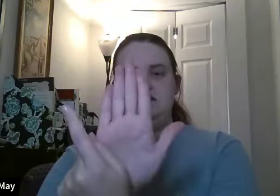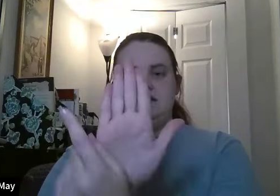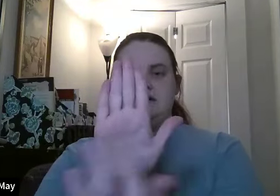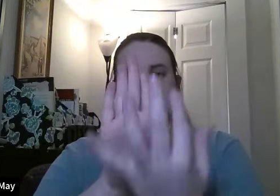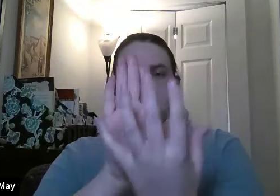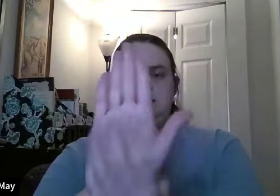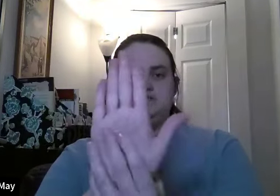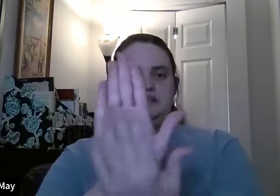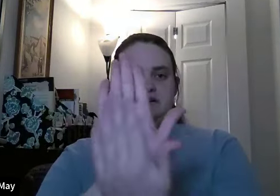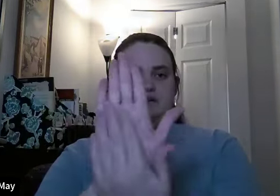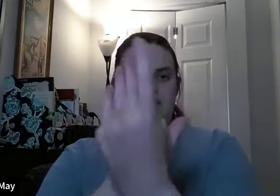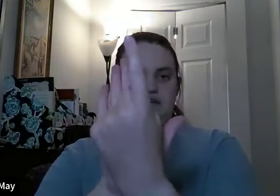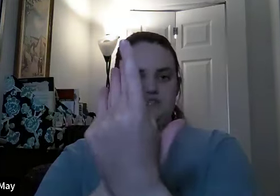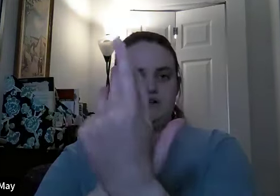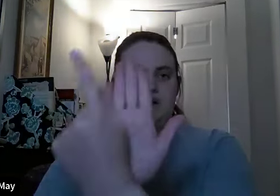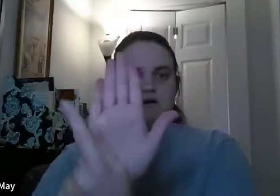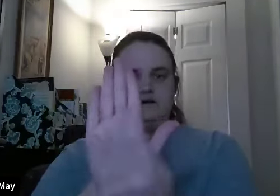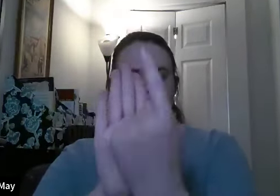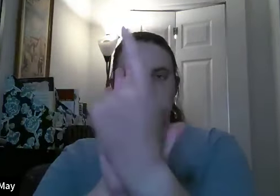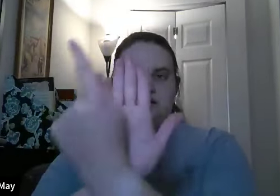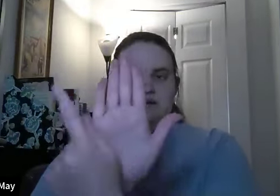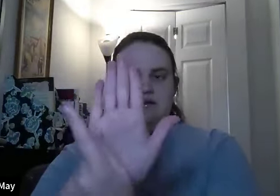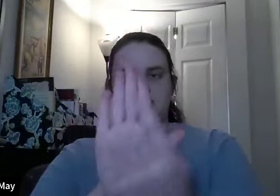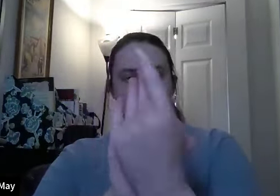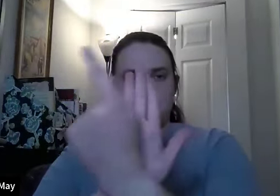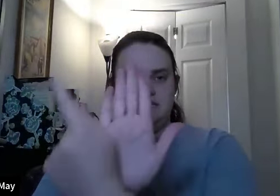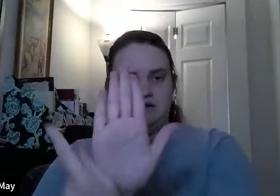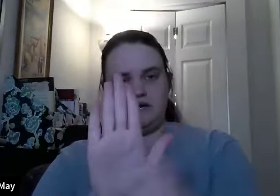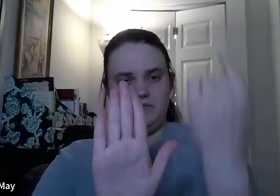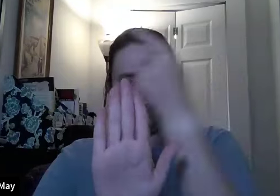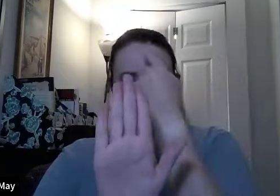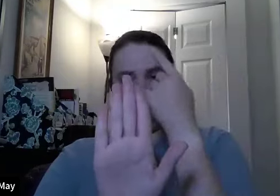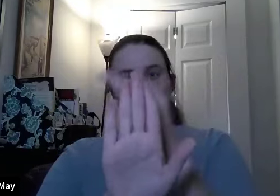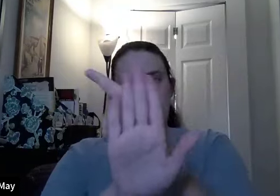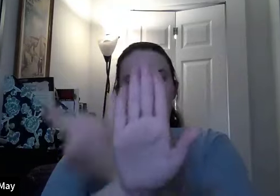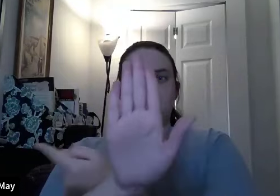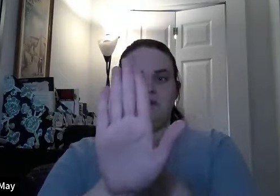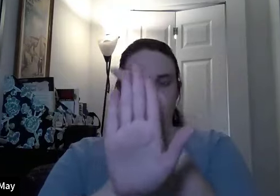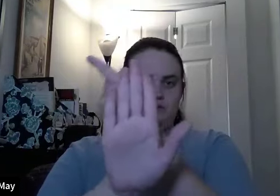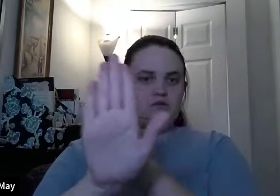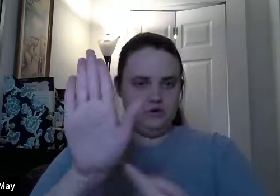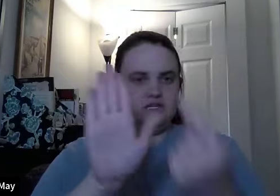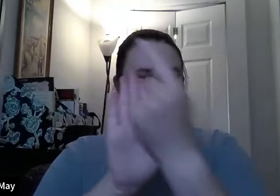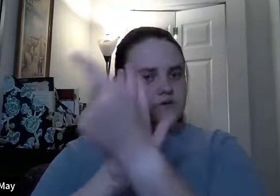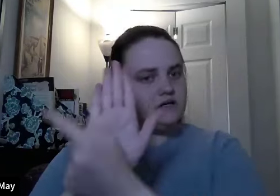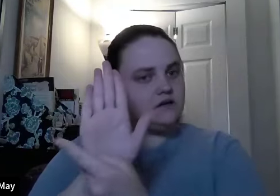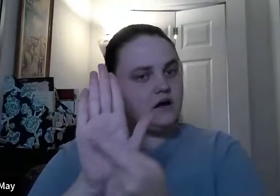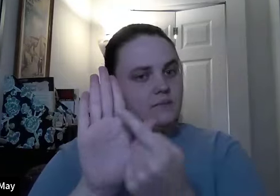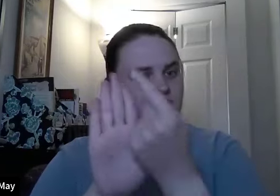like here's here's the clock, and I can like see it going in my, like looking at it from my view, it looks like it's going the